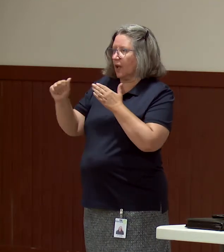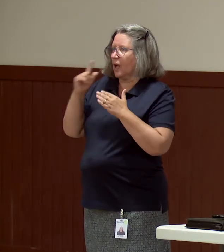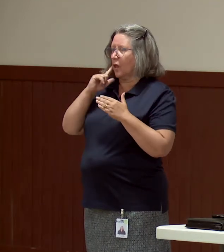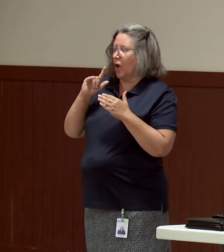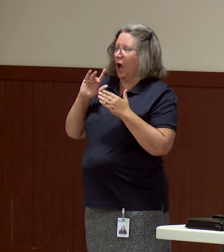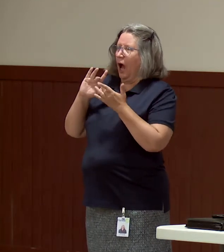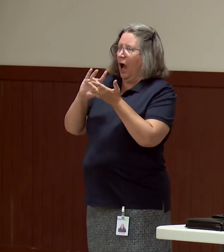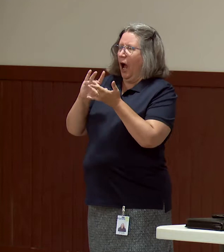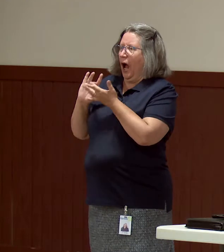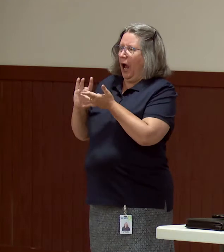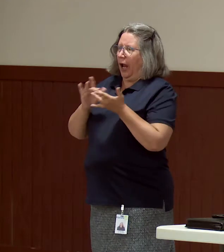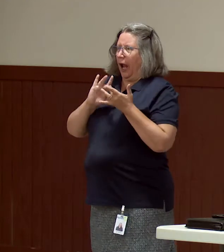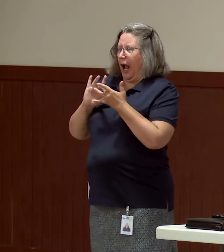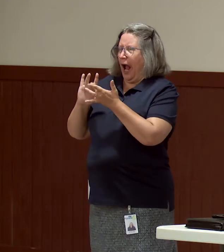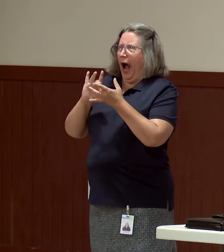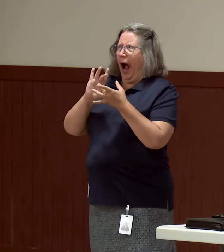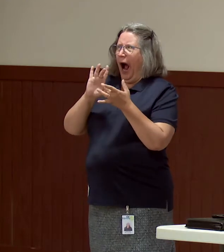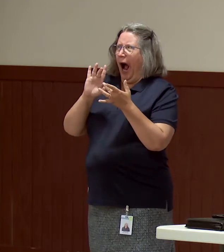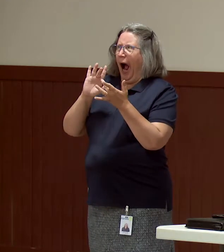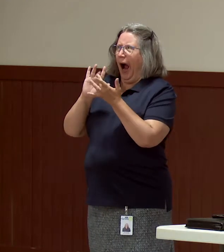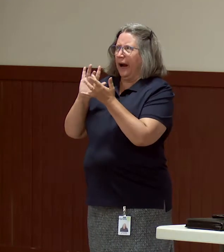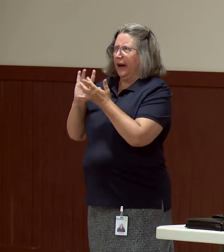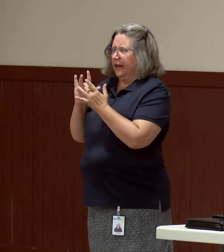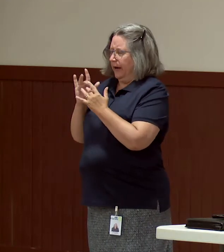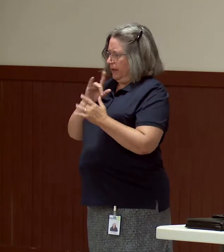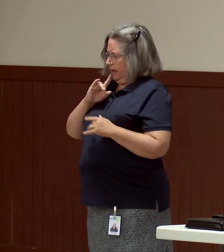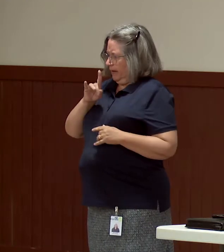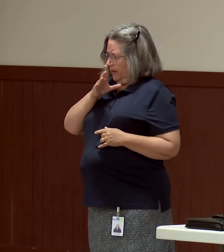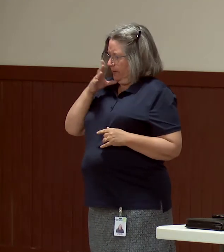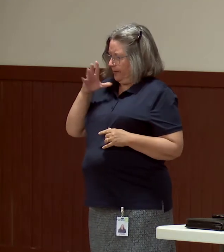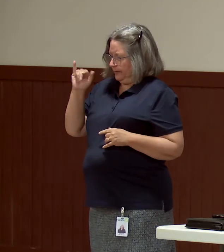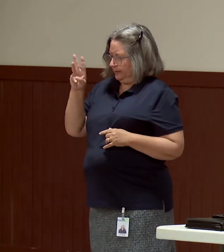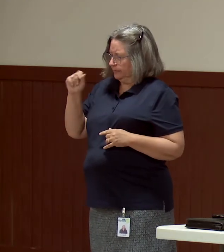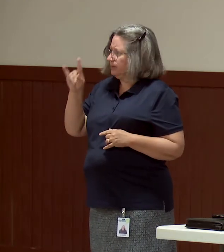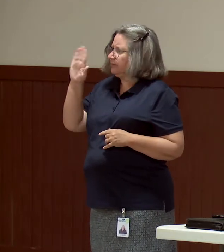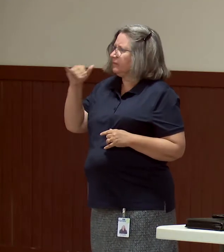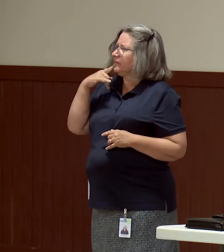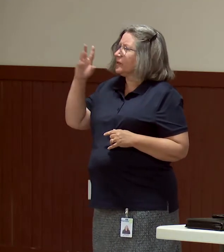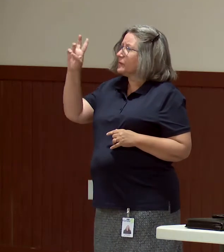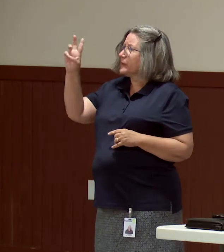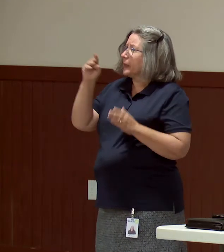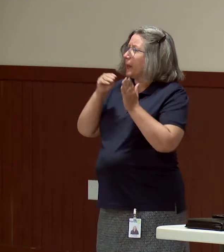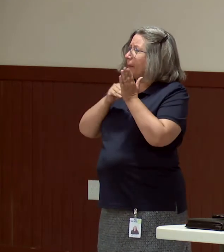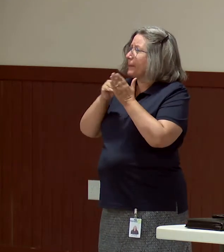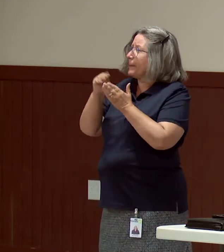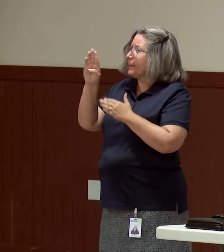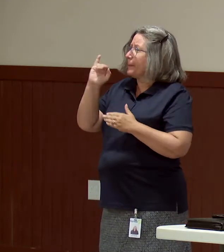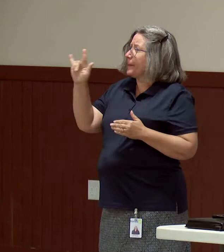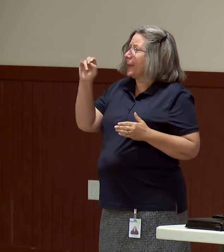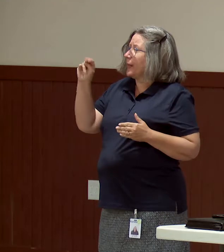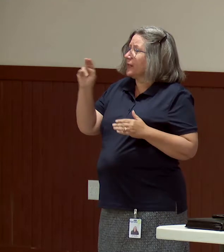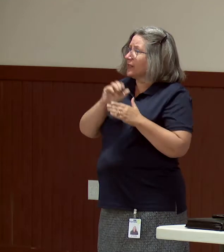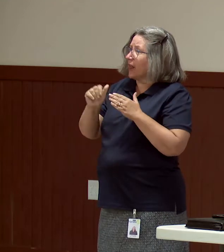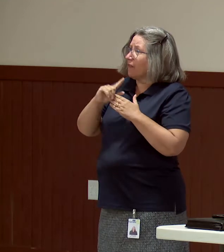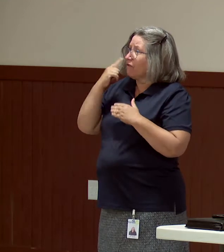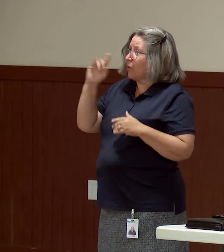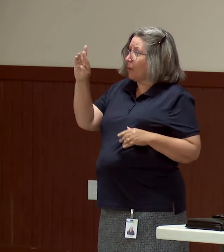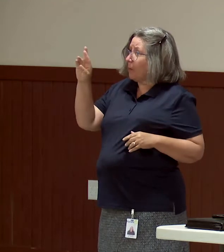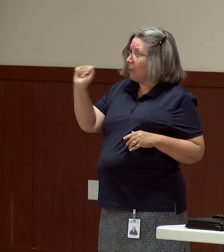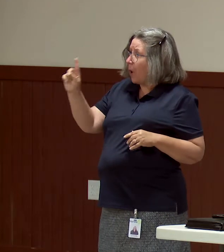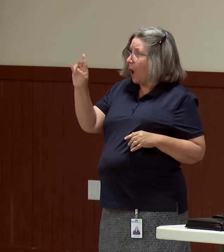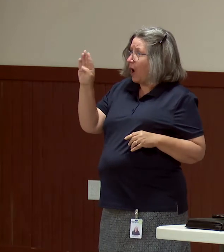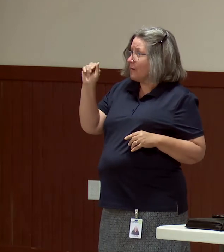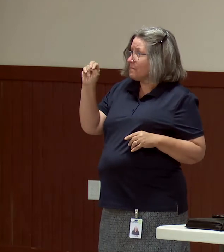Iowa. The infrastructure bill that's being considered by Congress has about $6 billion identified for broadband.